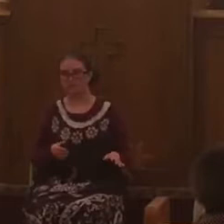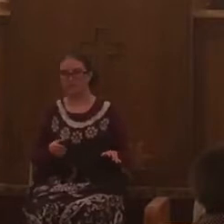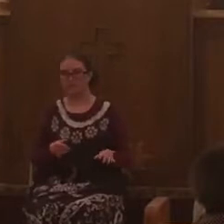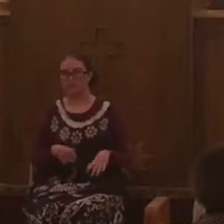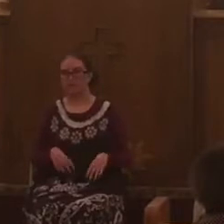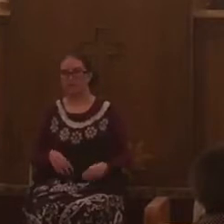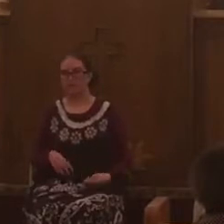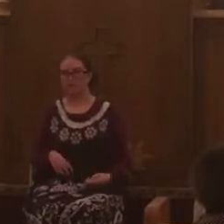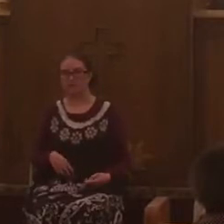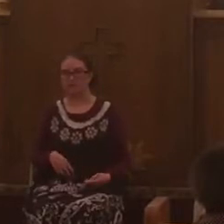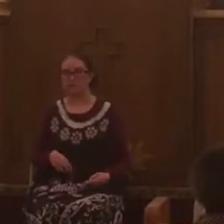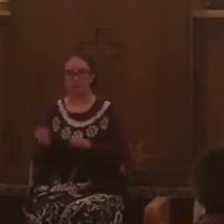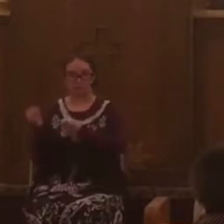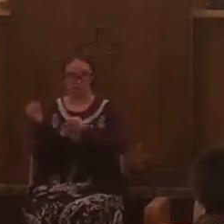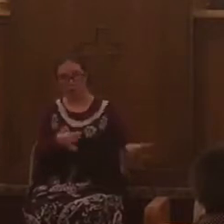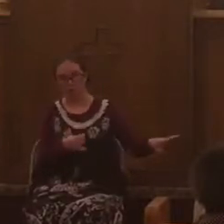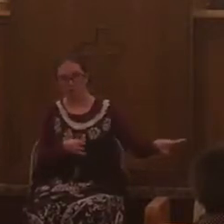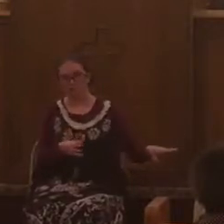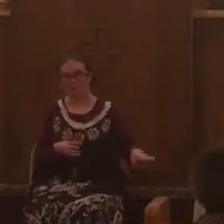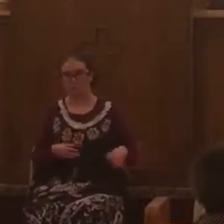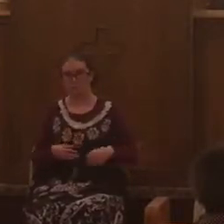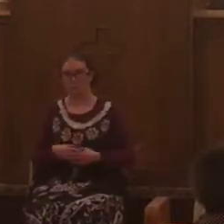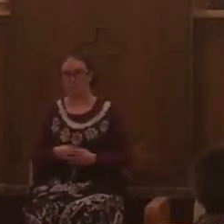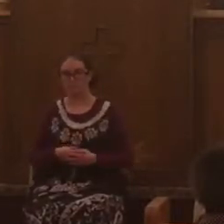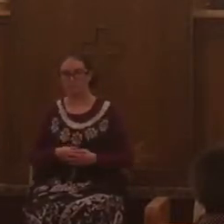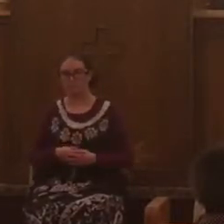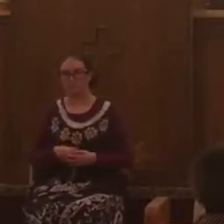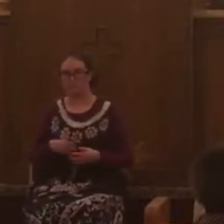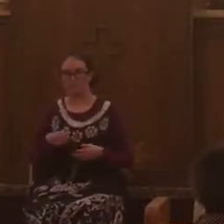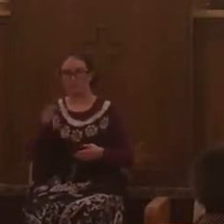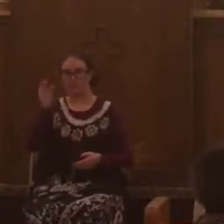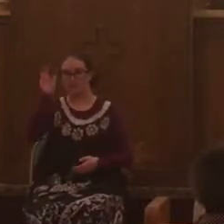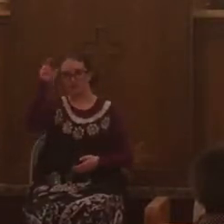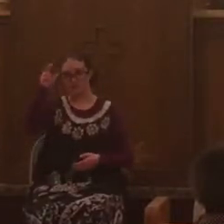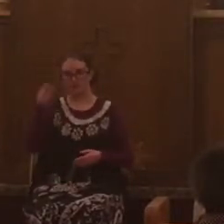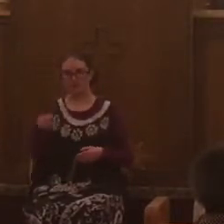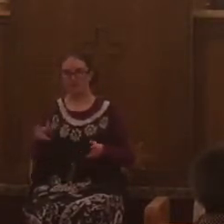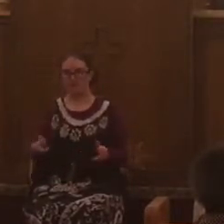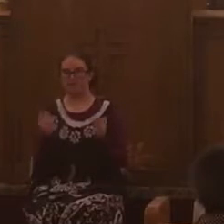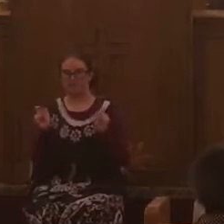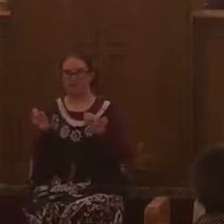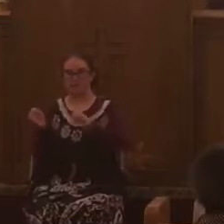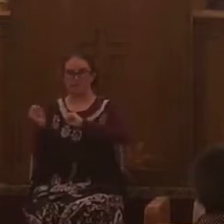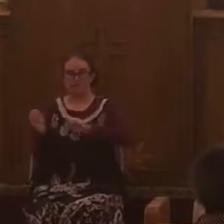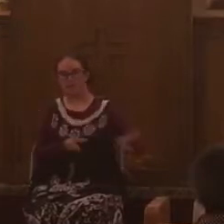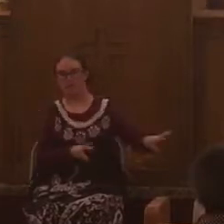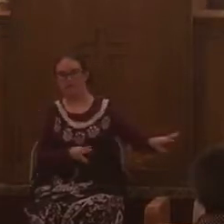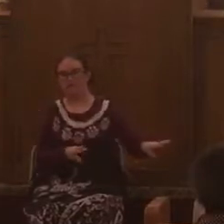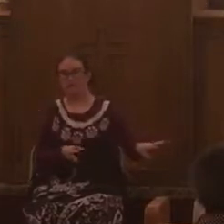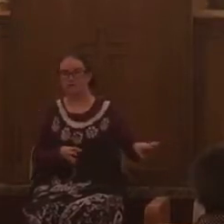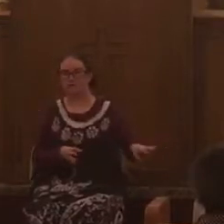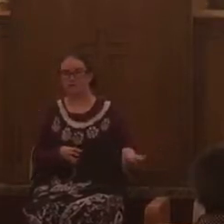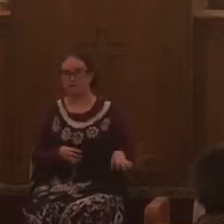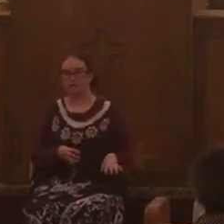me. They brought the kid over. Jesus said, in the name of Jesus, go. I said, I don't know if he said in the name of